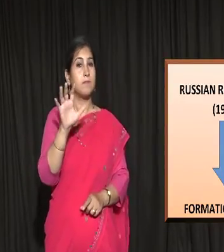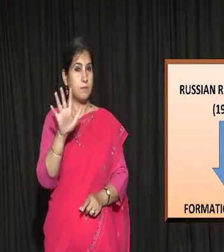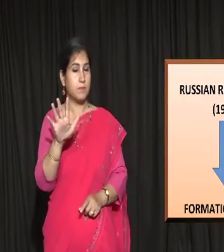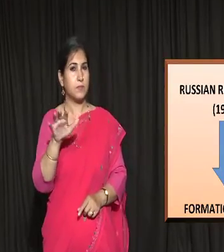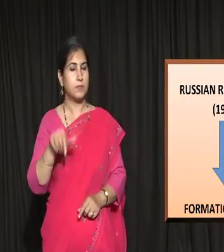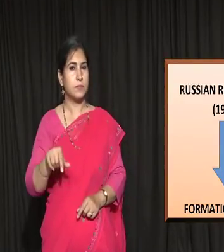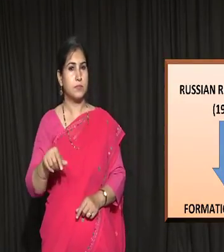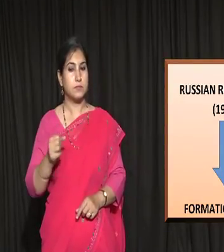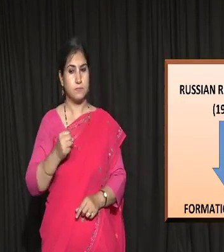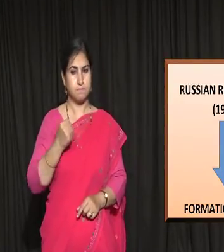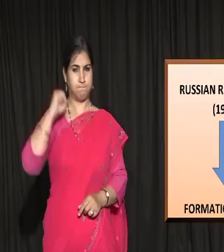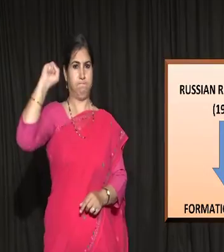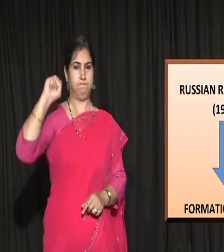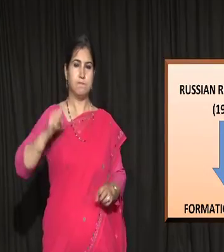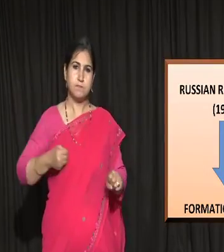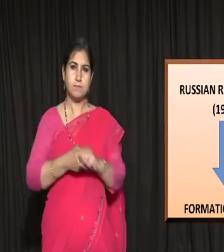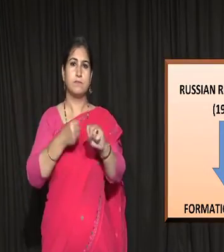a revolution took place in Russia